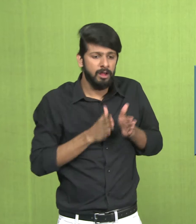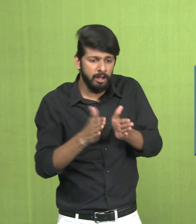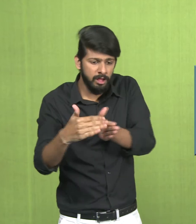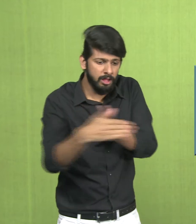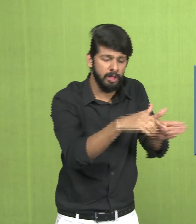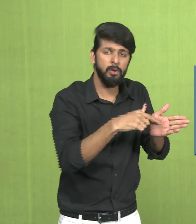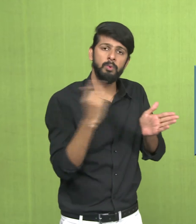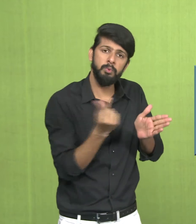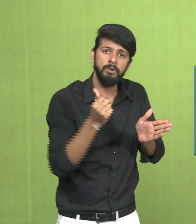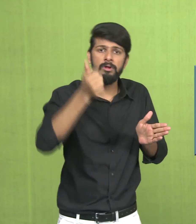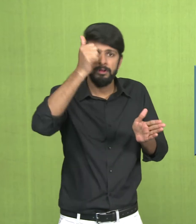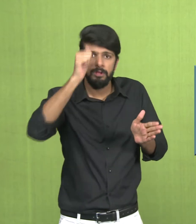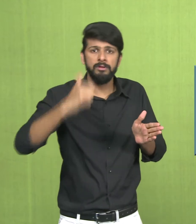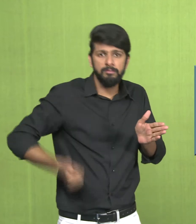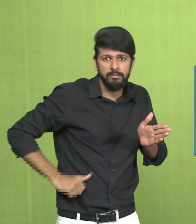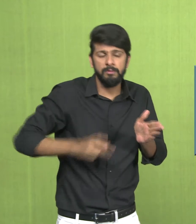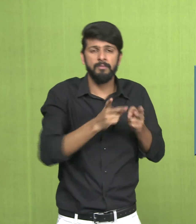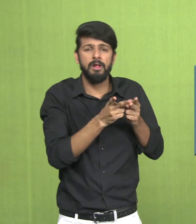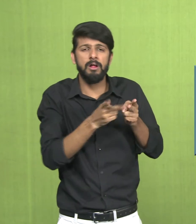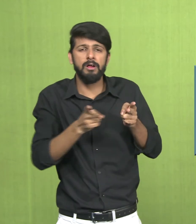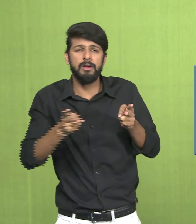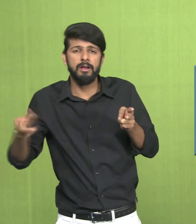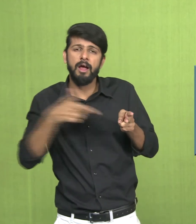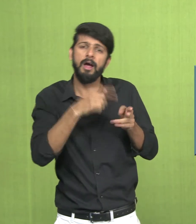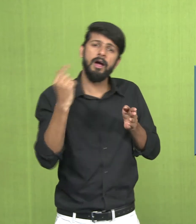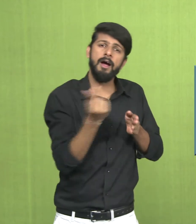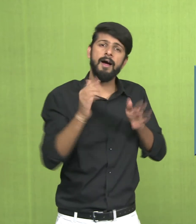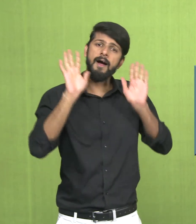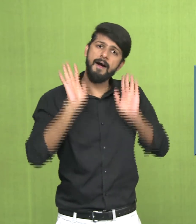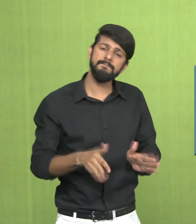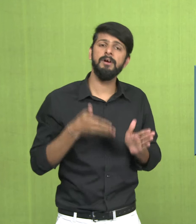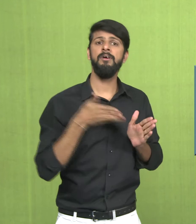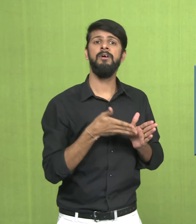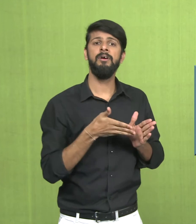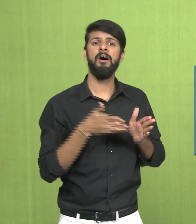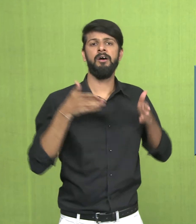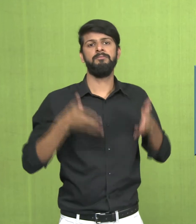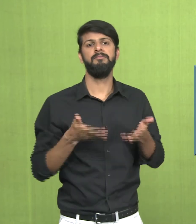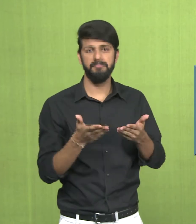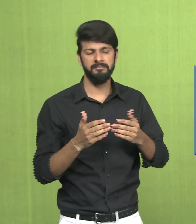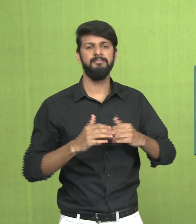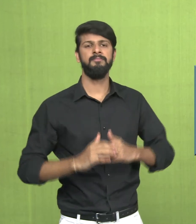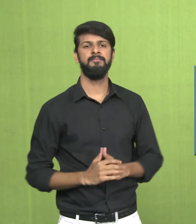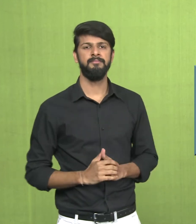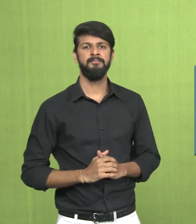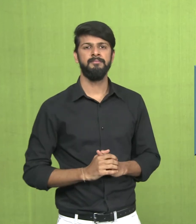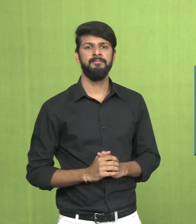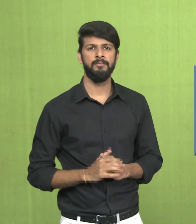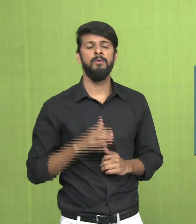And you could see that even in modern times we have a drainage system. The IVC in this valley already had it during that time.